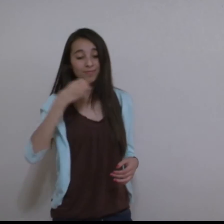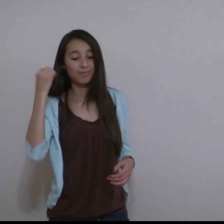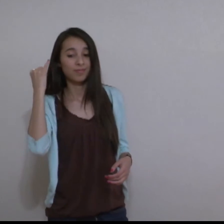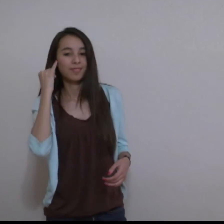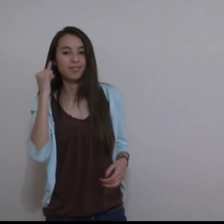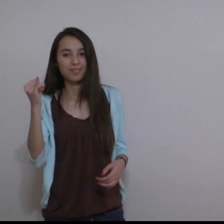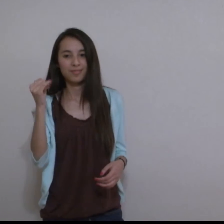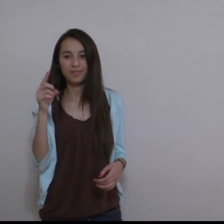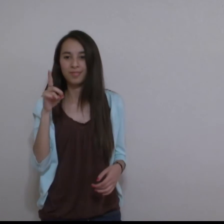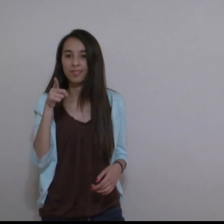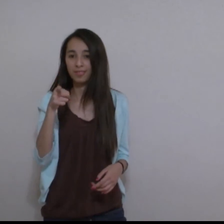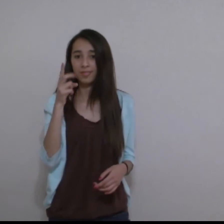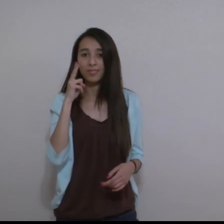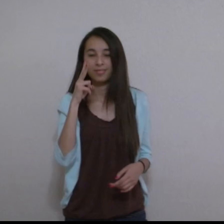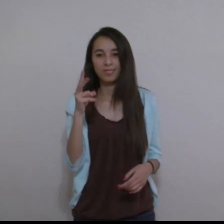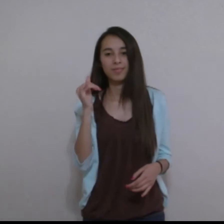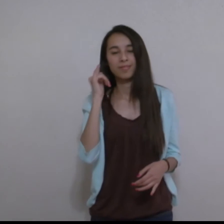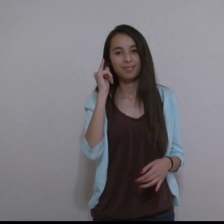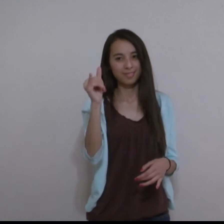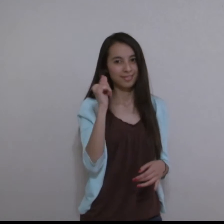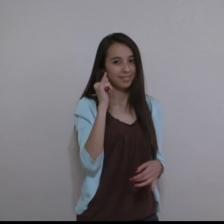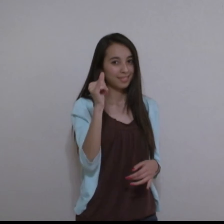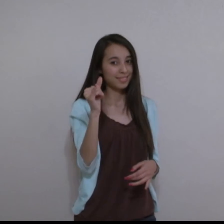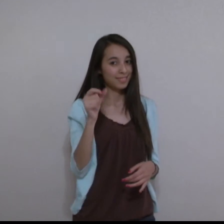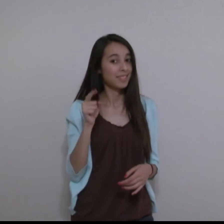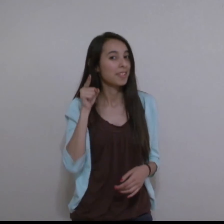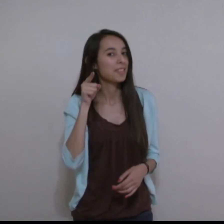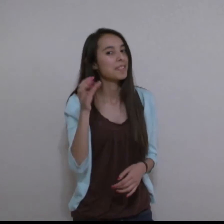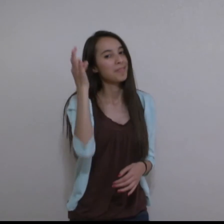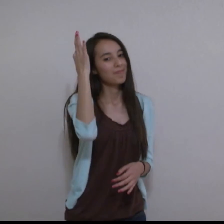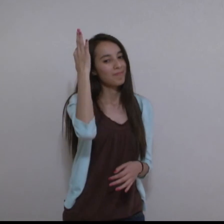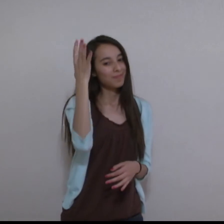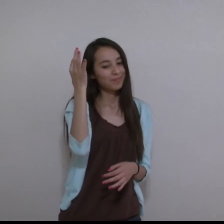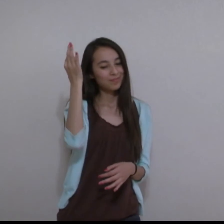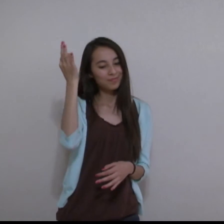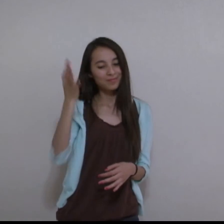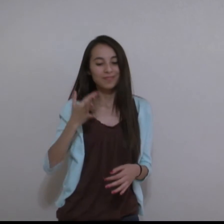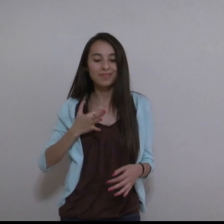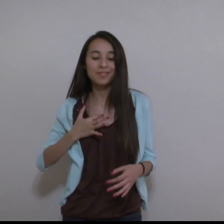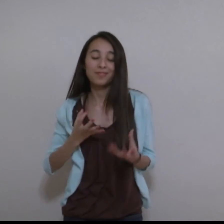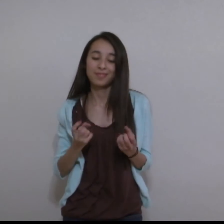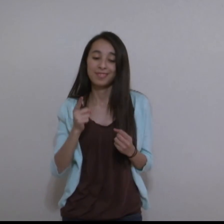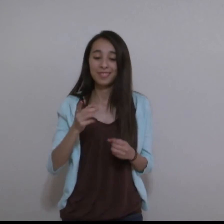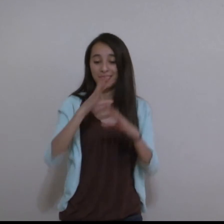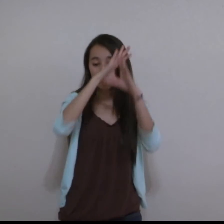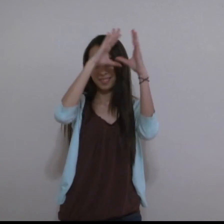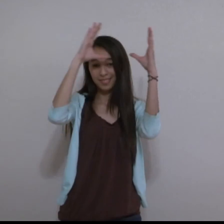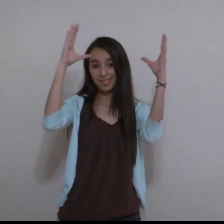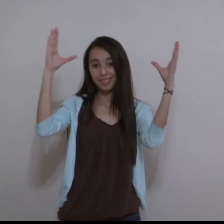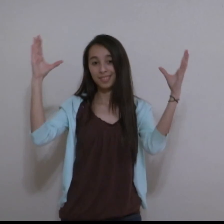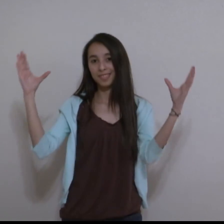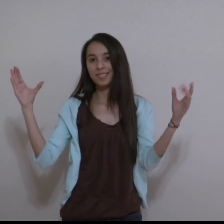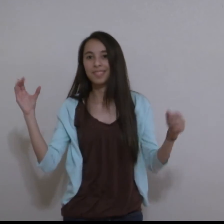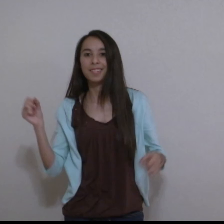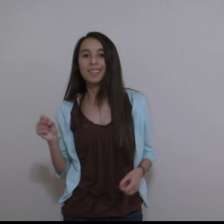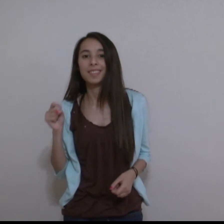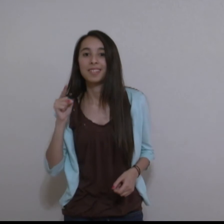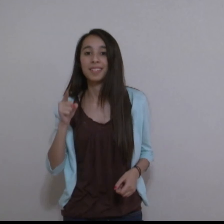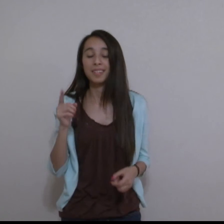If only you saw what I could see You'll understand why I want you so desperately Right now I'm